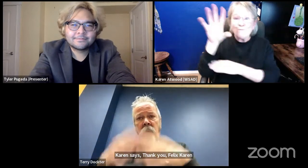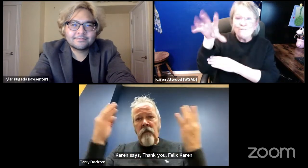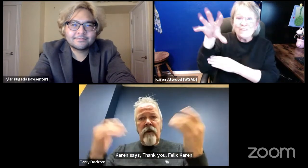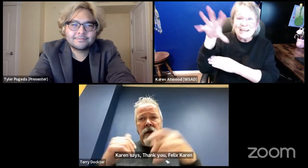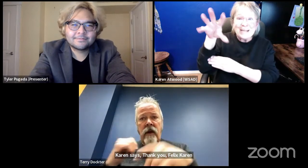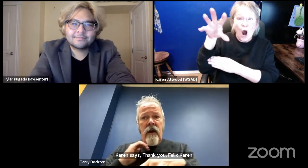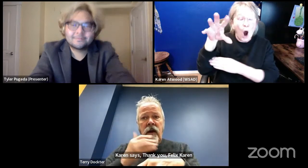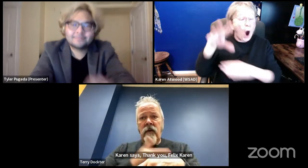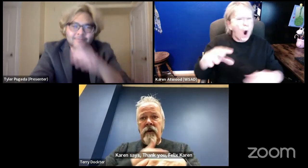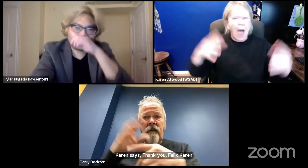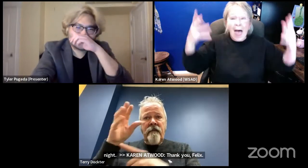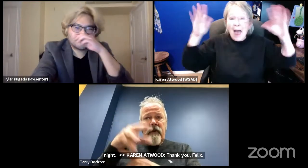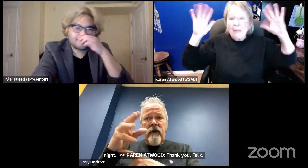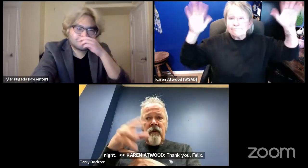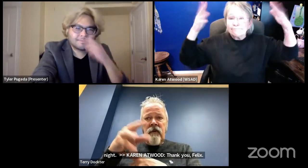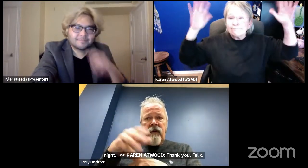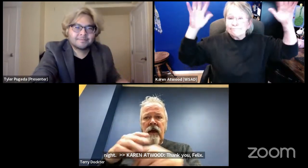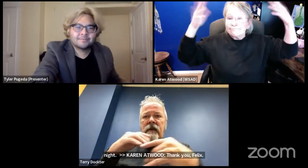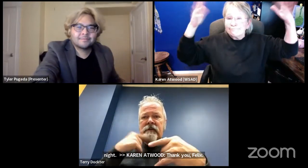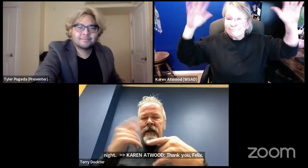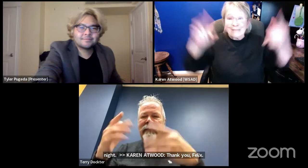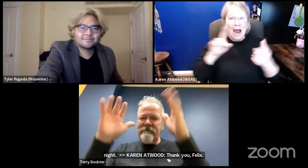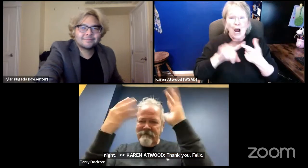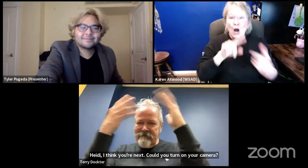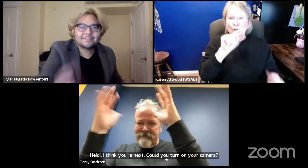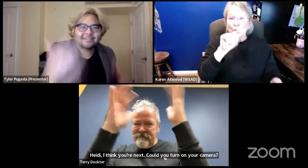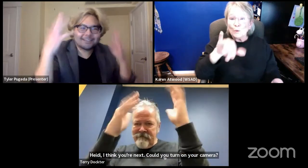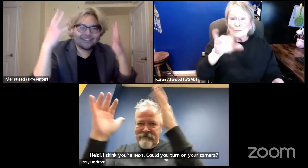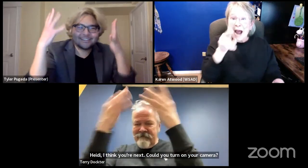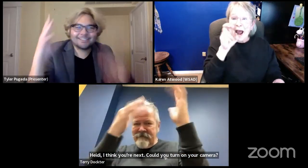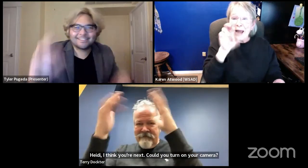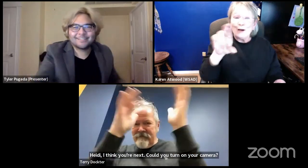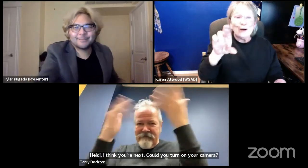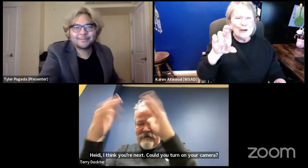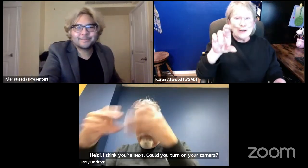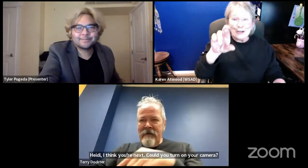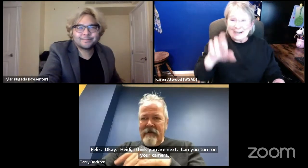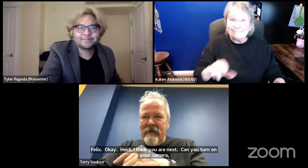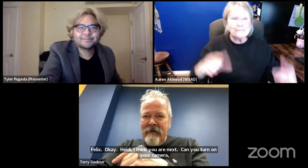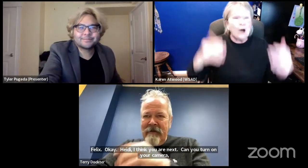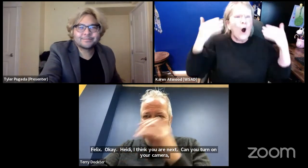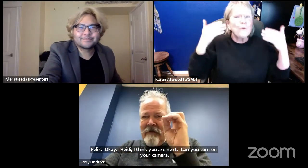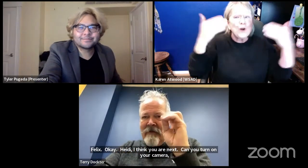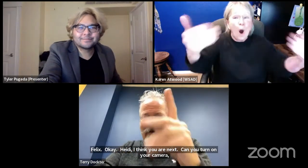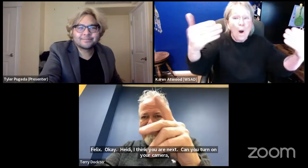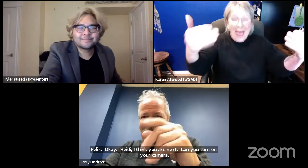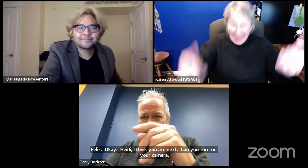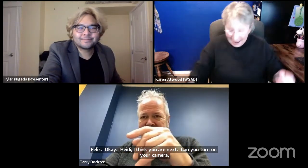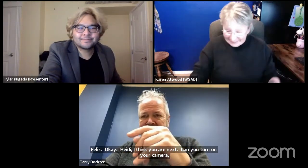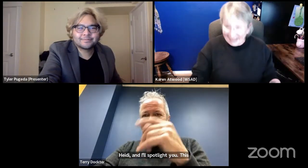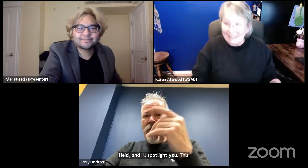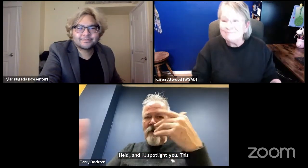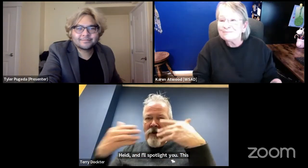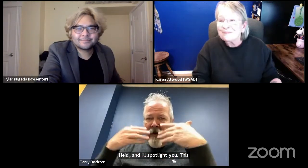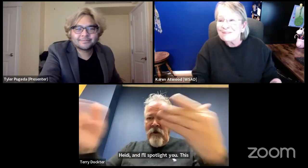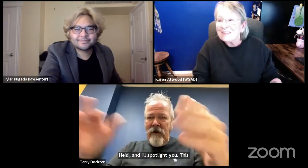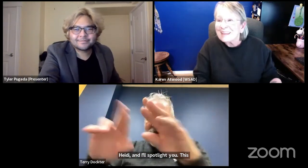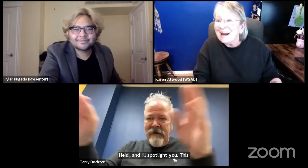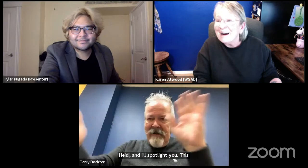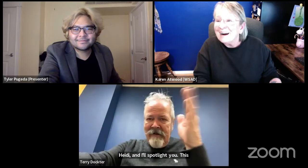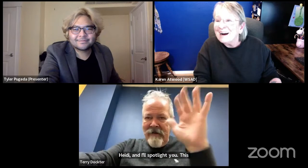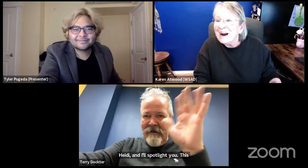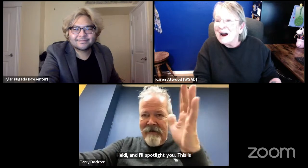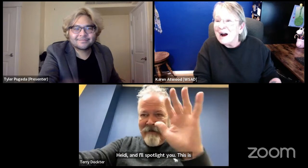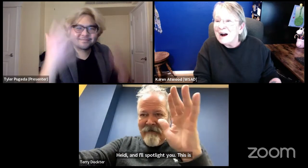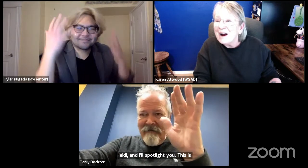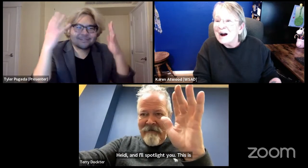I guess we can go ahead and open our videos now and say thank you to Tyler. Everybody give Tyler a big old wave. Thank